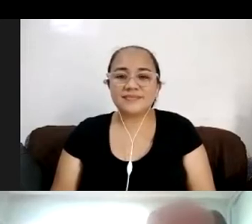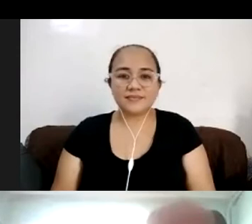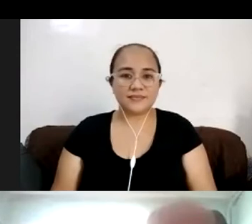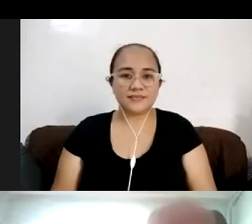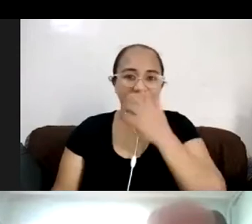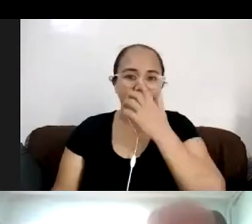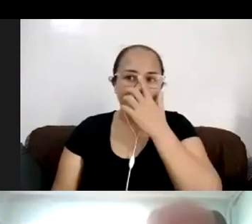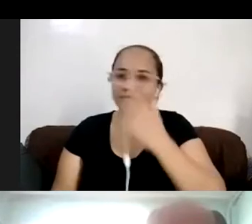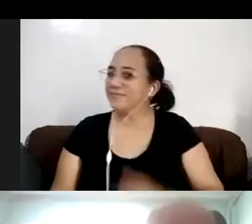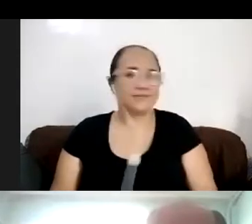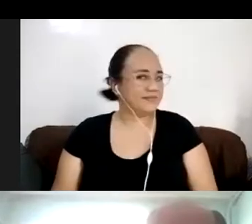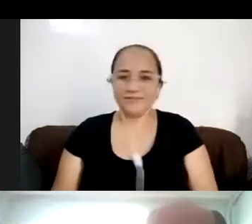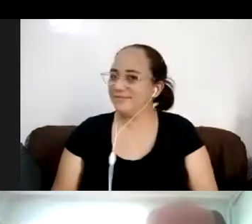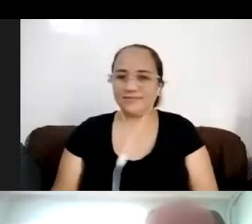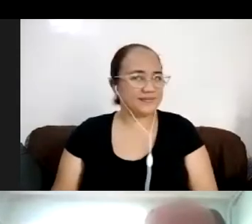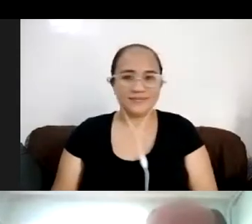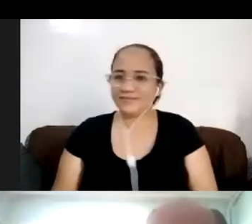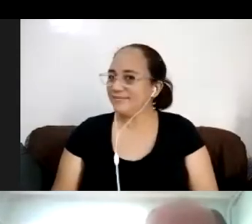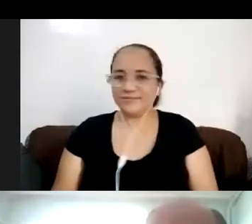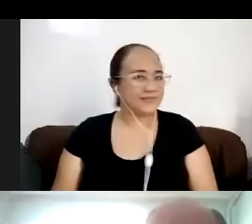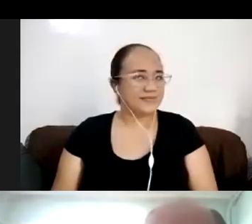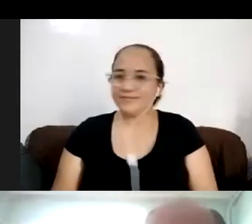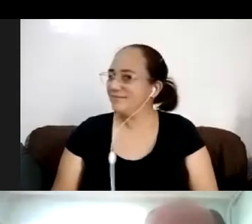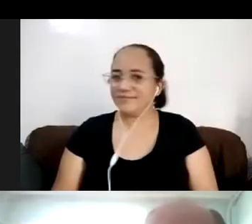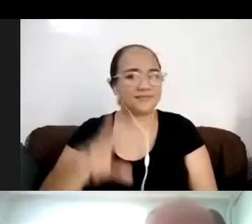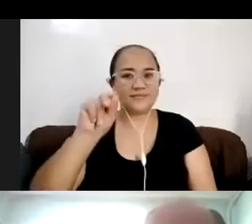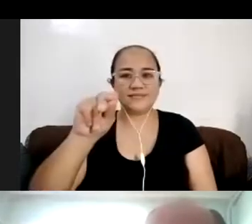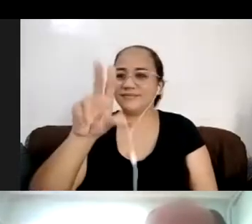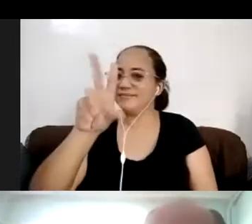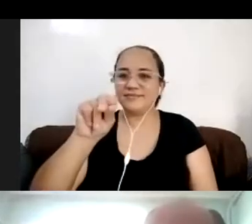So is No. Jasmine. Together 20 is the predicate? No.